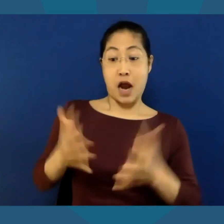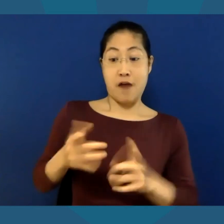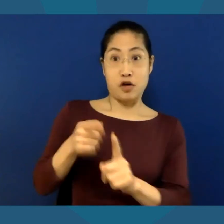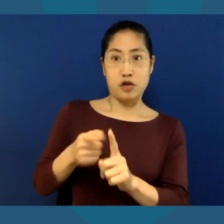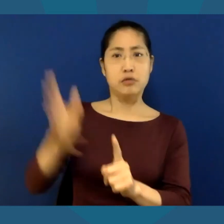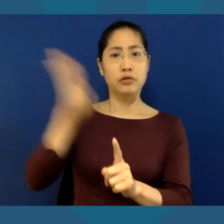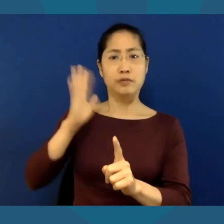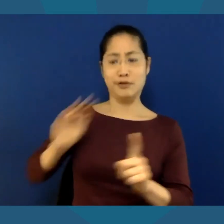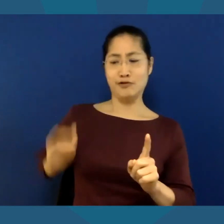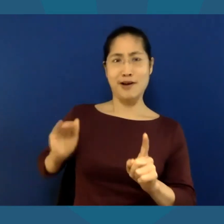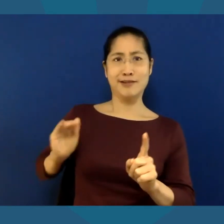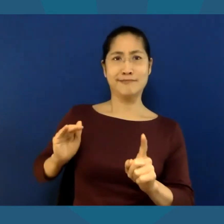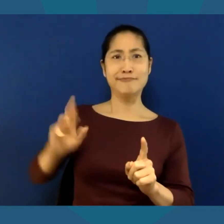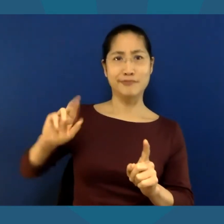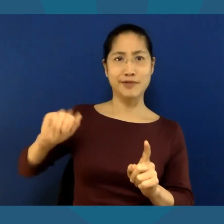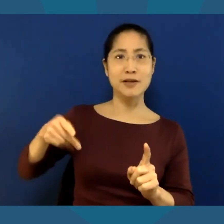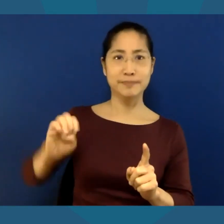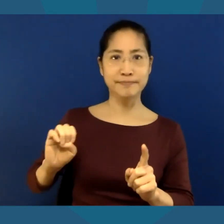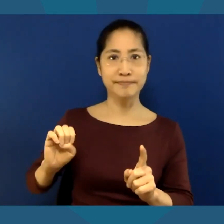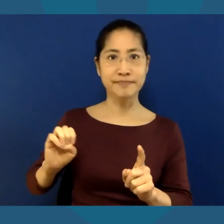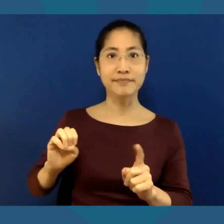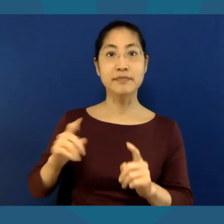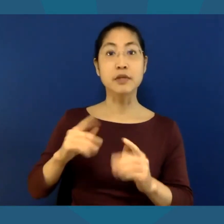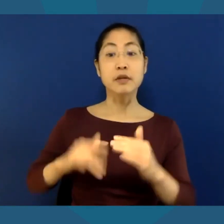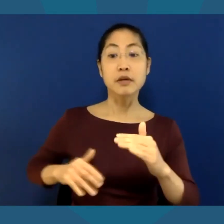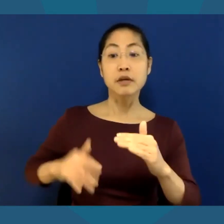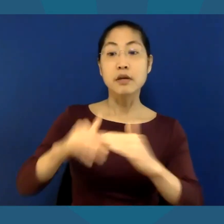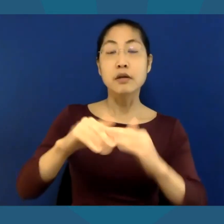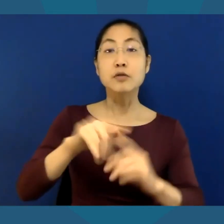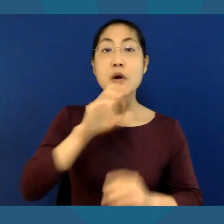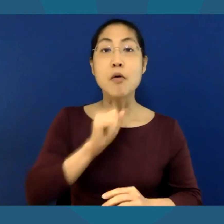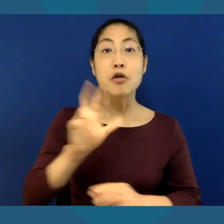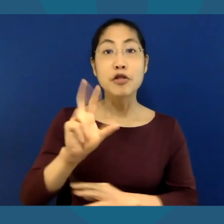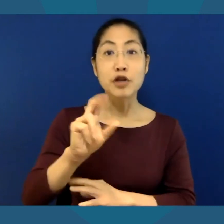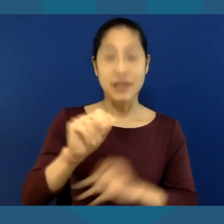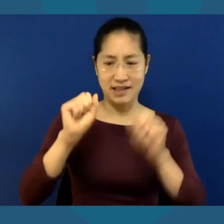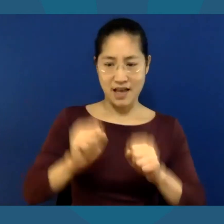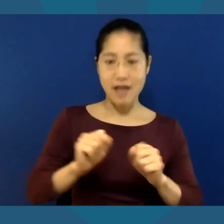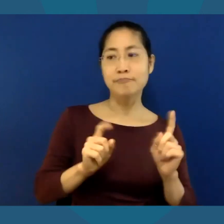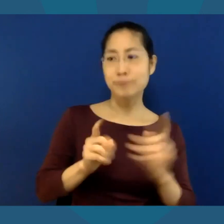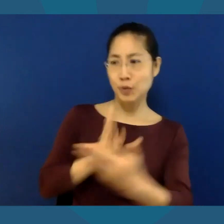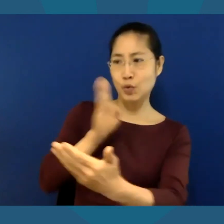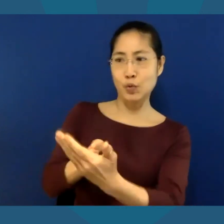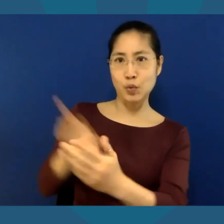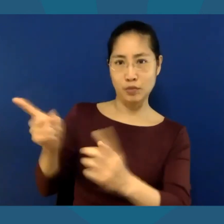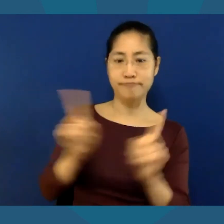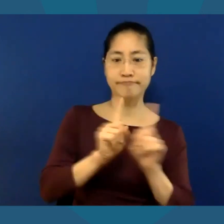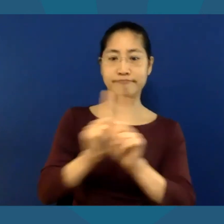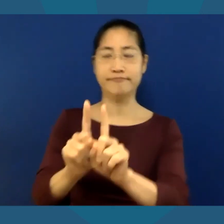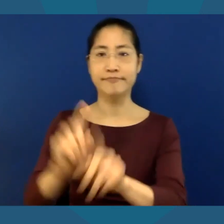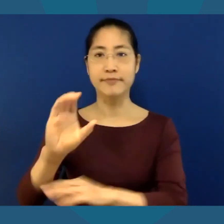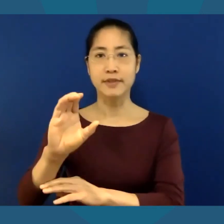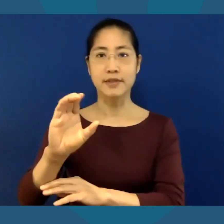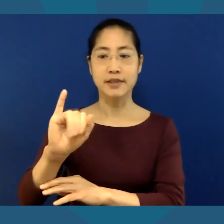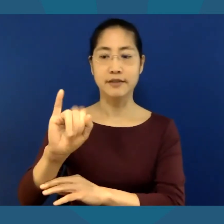30 to sue in civil court, also giving those victims that were